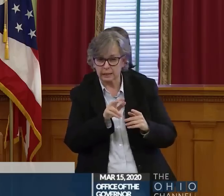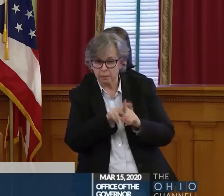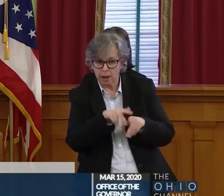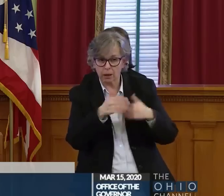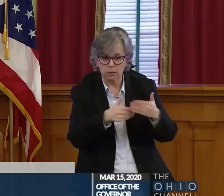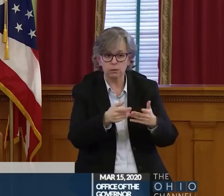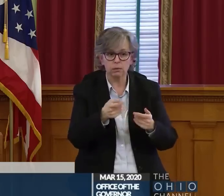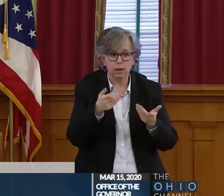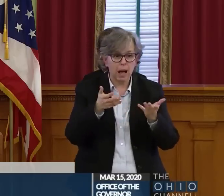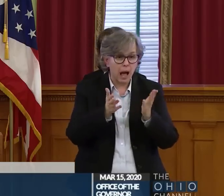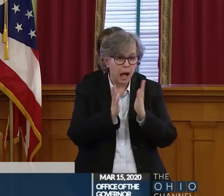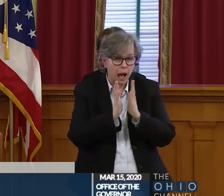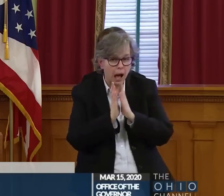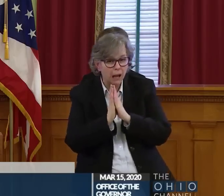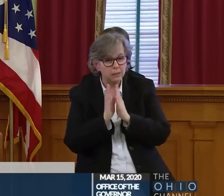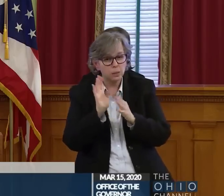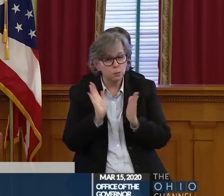contact